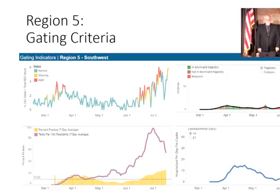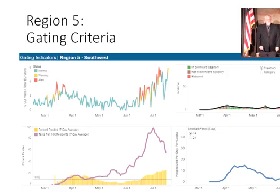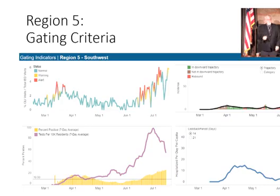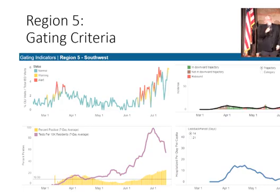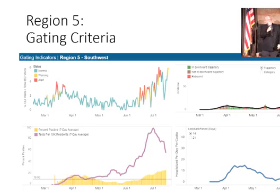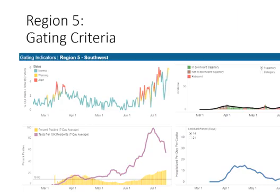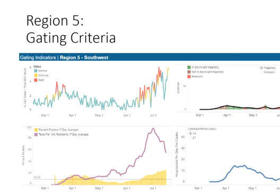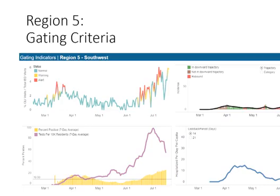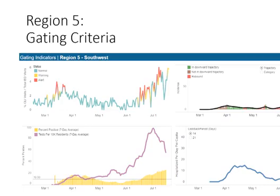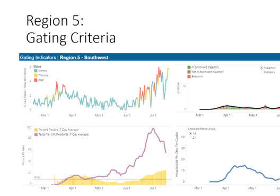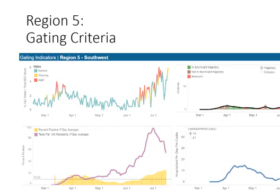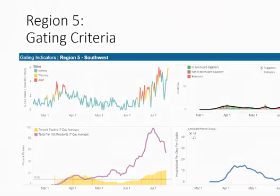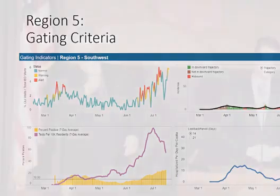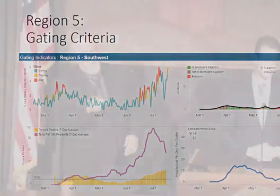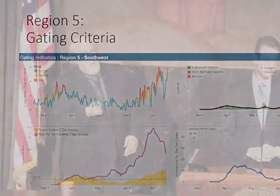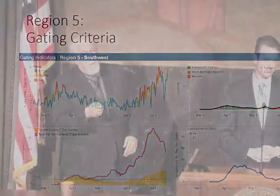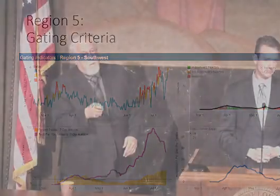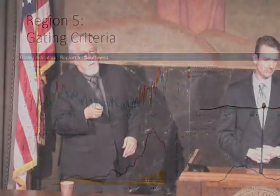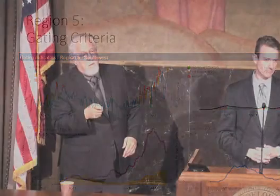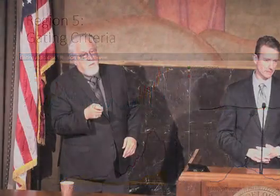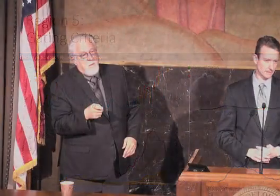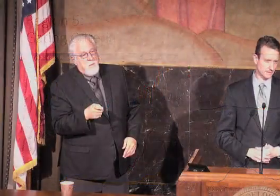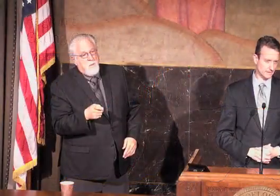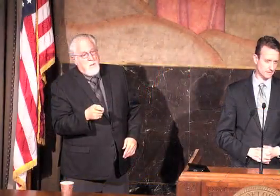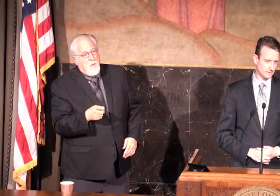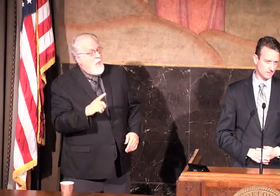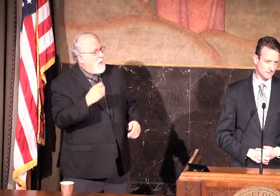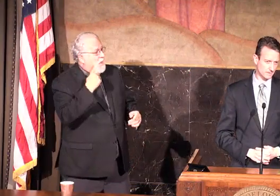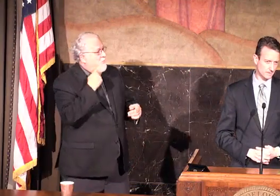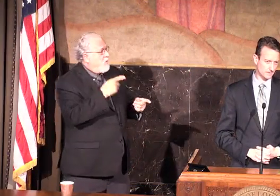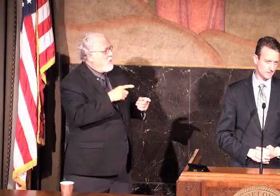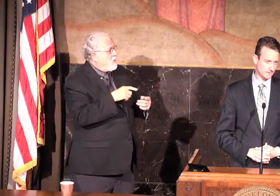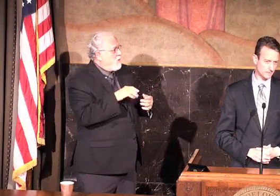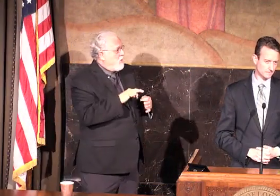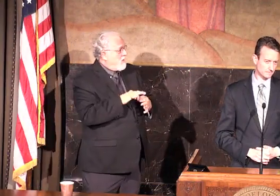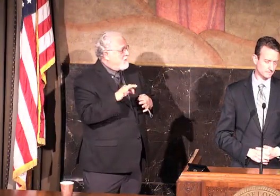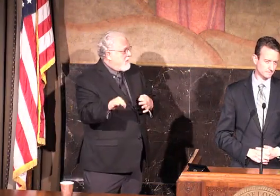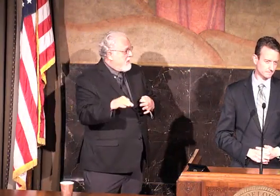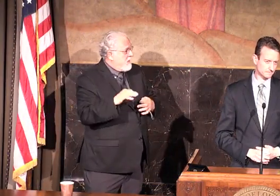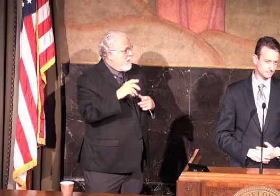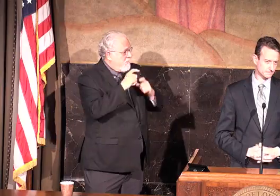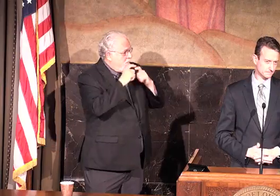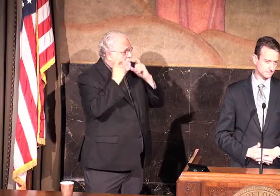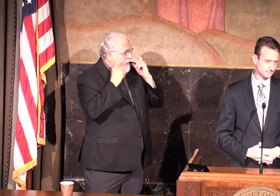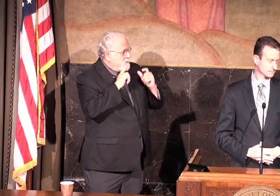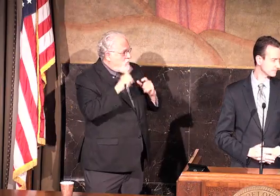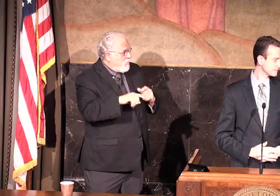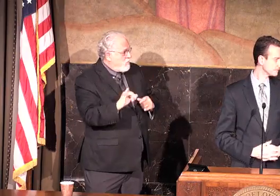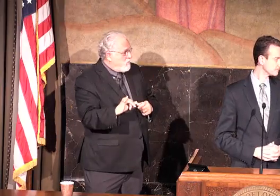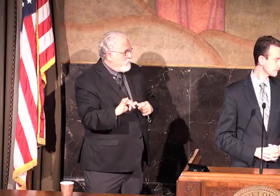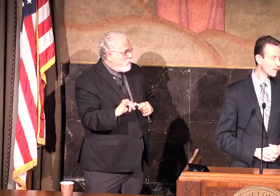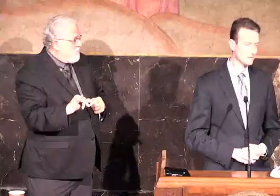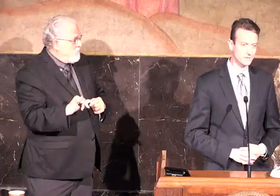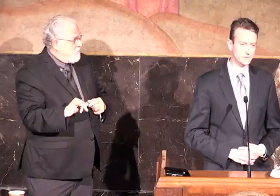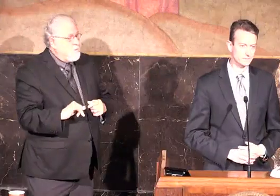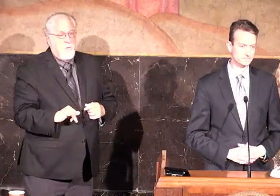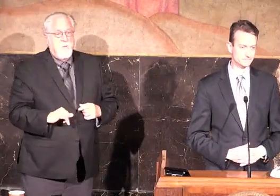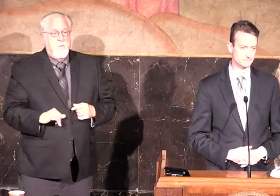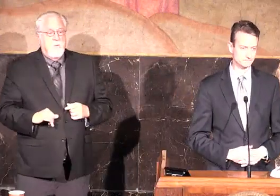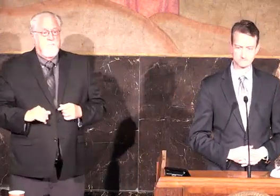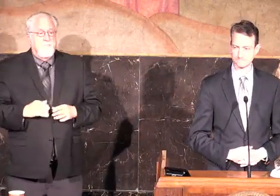It wasn't clear, but is the governor, are you also extending the mask/bar, that order as well, 2 weeks? Yes,